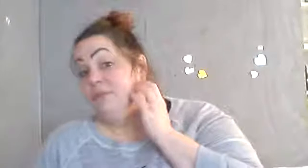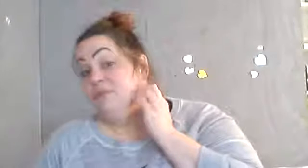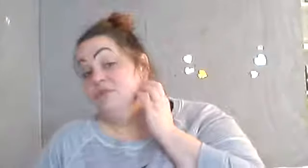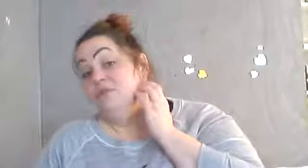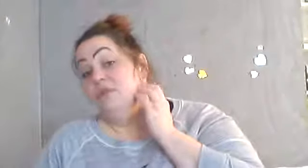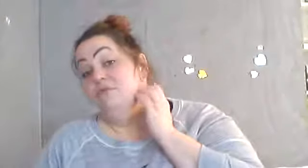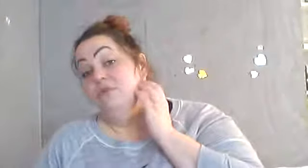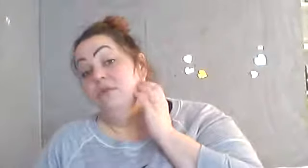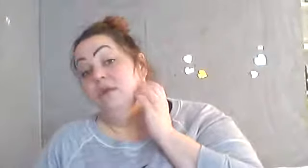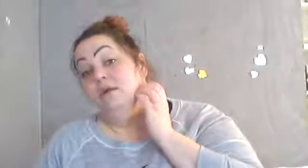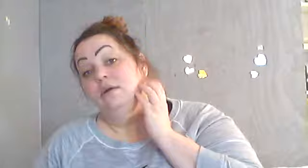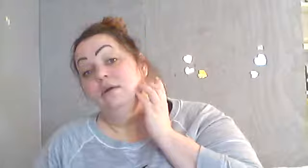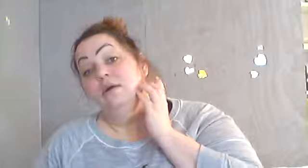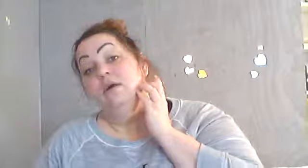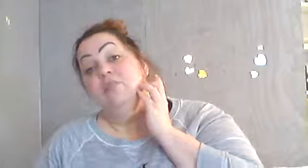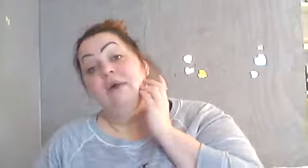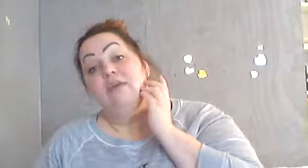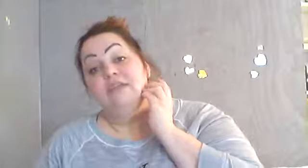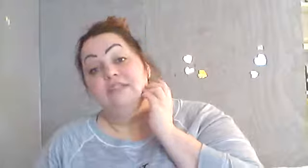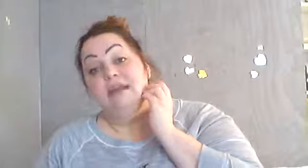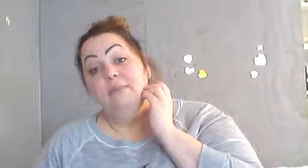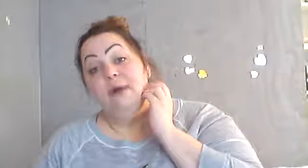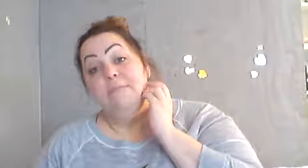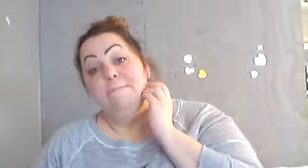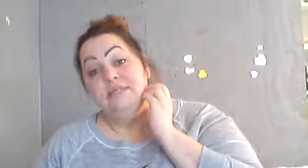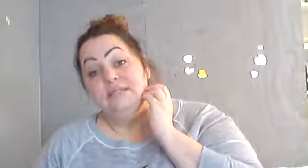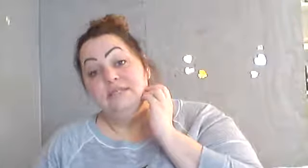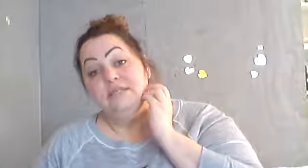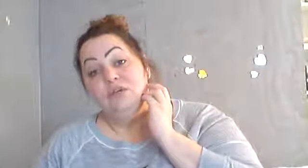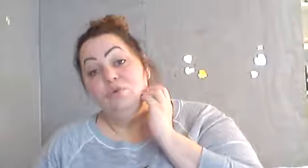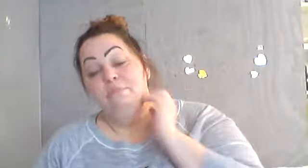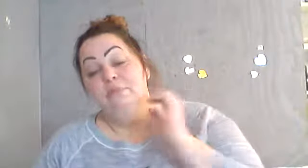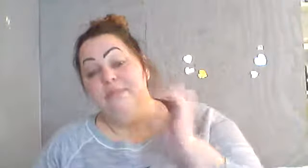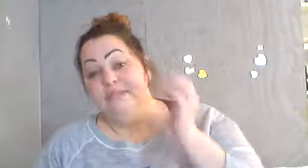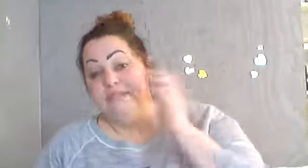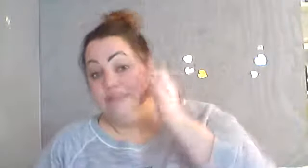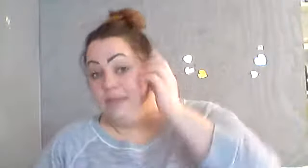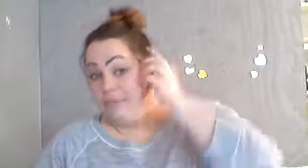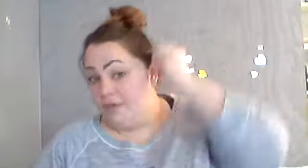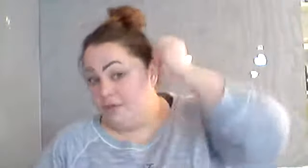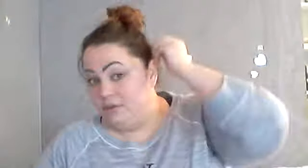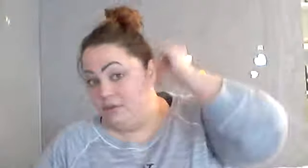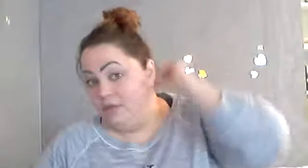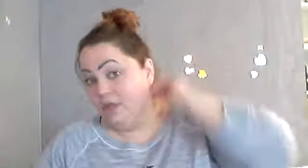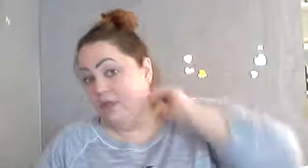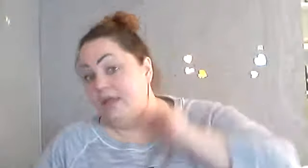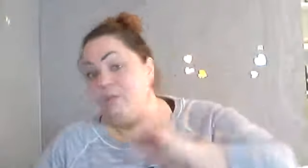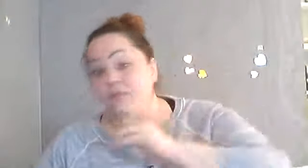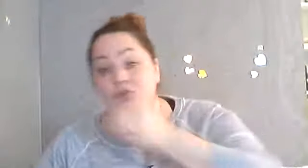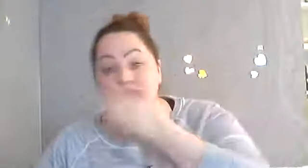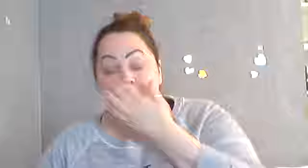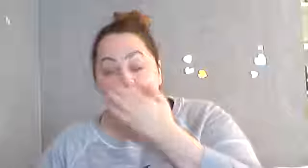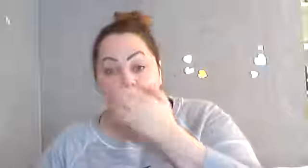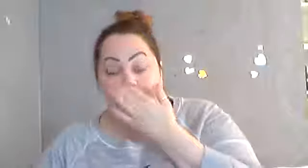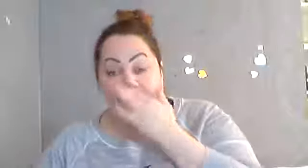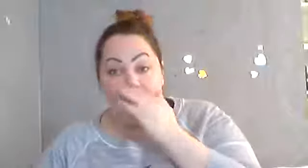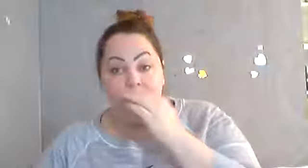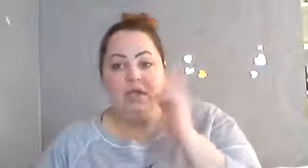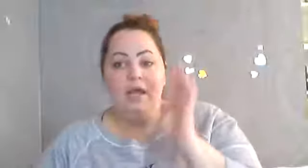personal cell phone number. But if I set up a Google business number, and then we use Marco Polo, I